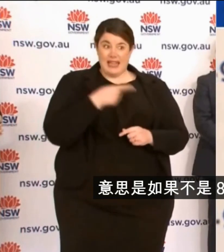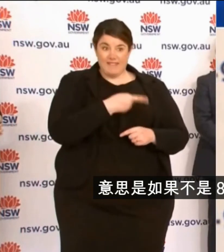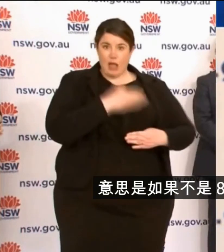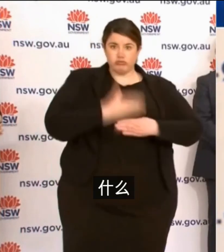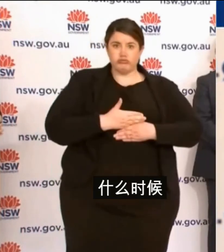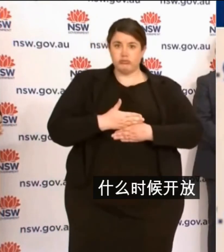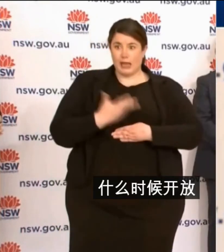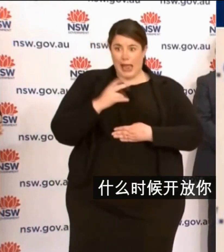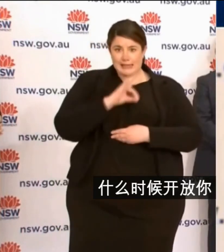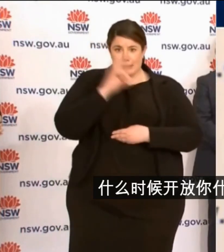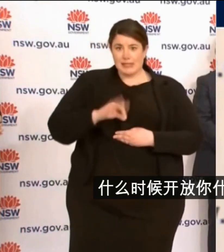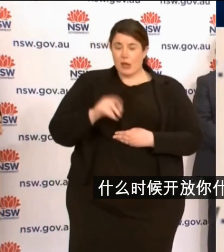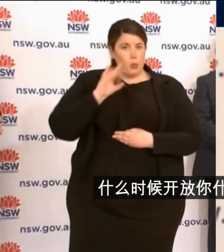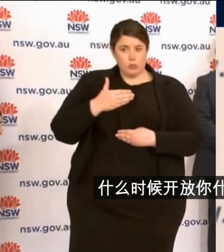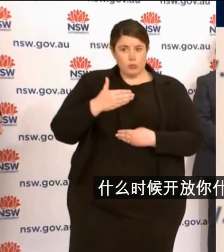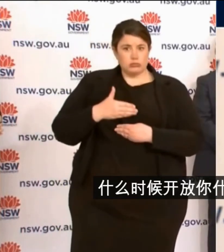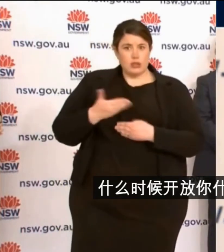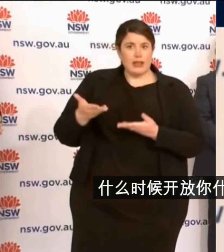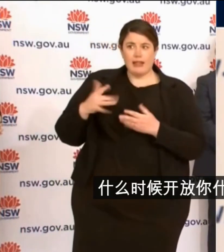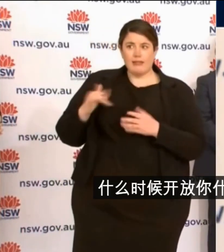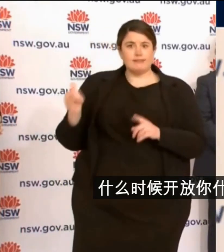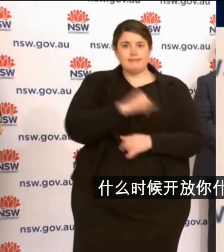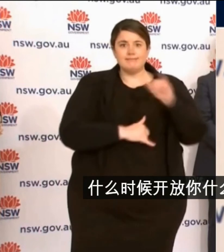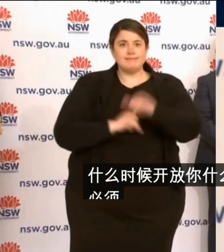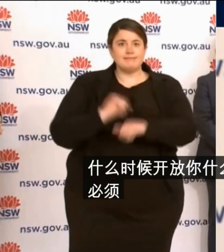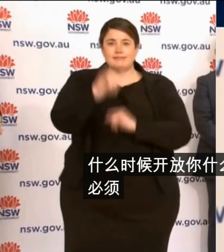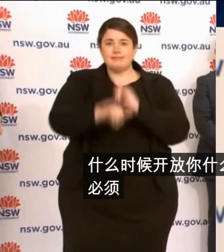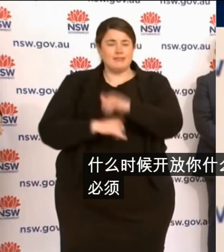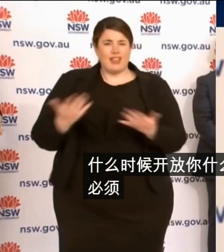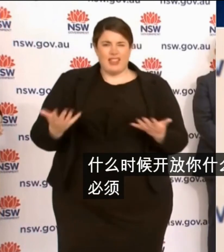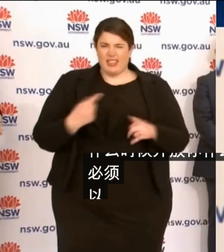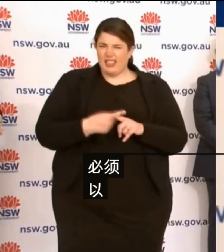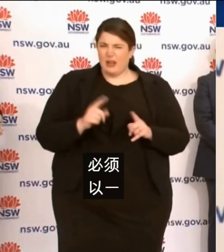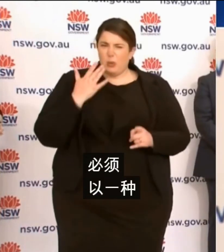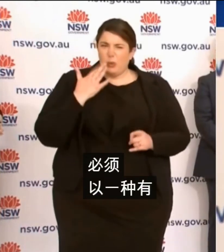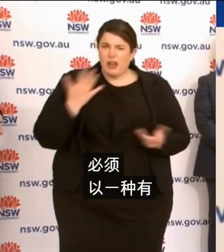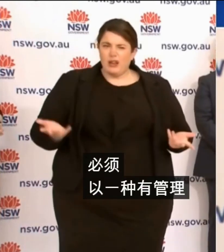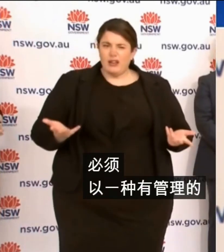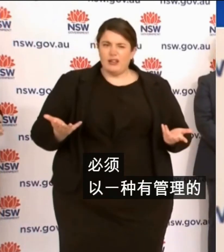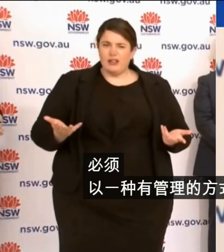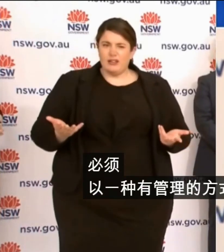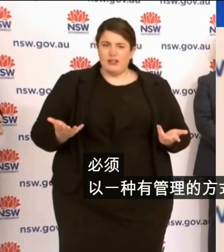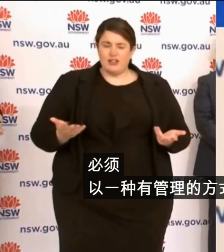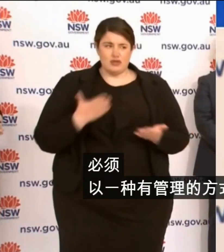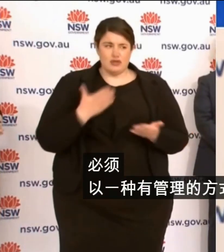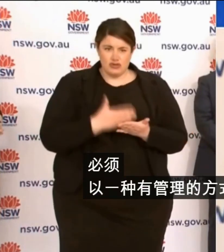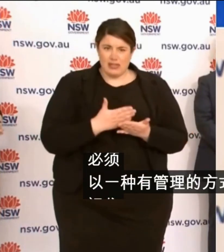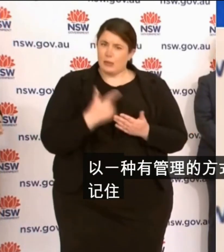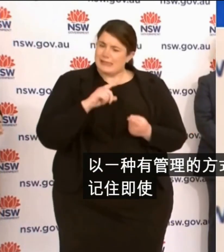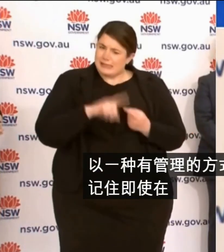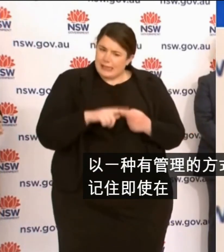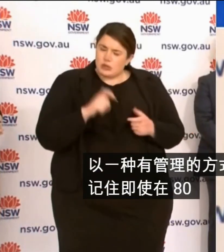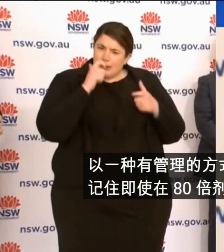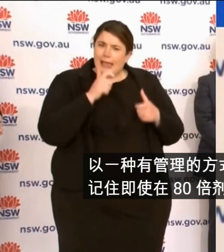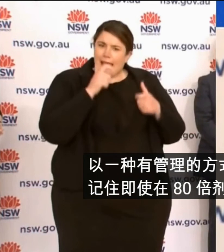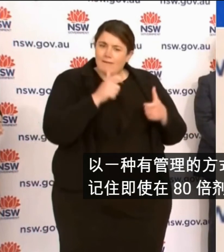up? When do you say enough, we have to let ourselves in a managed way? And